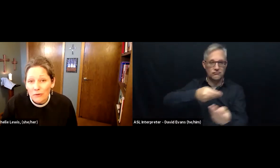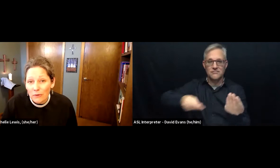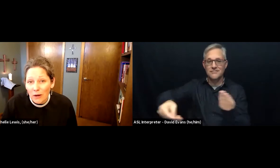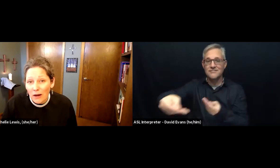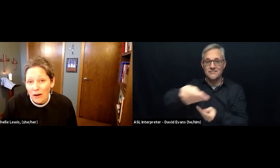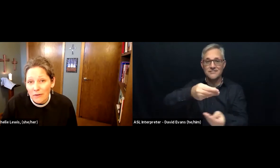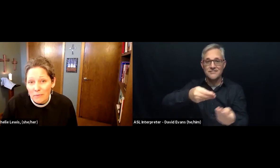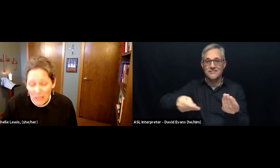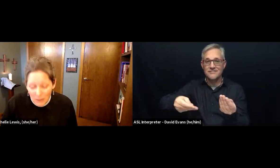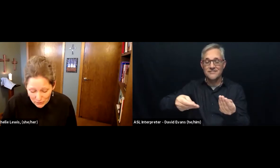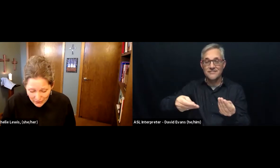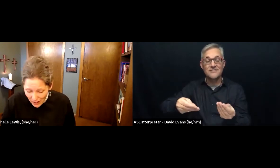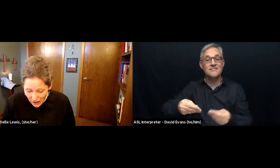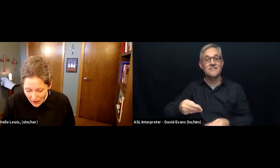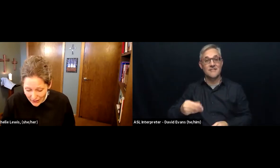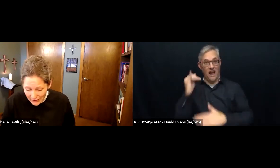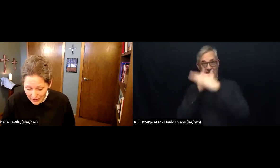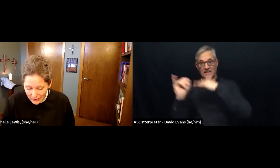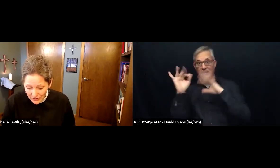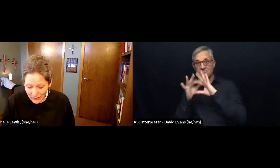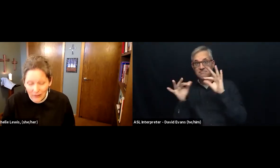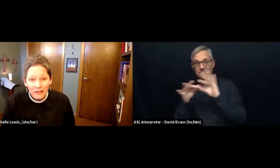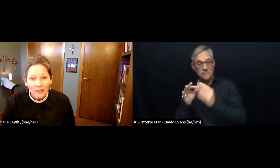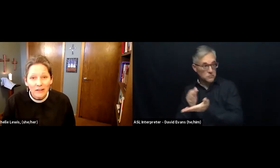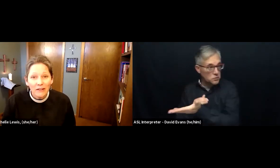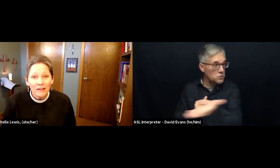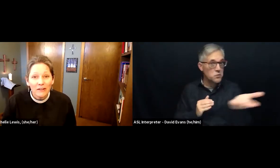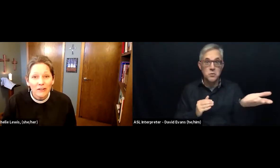You are the people of God.